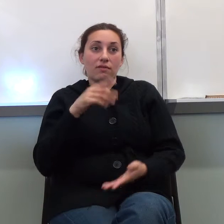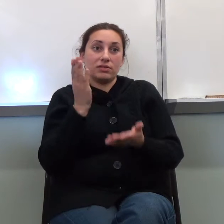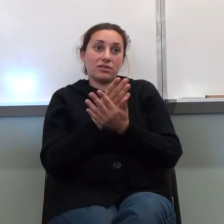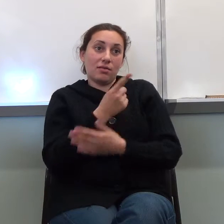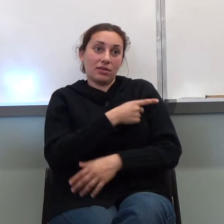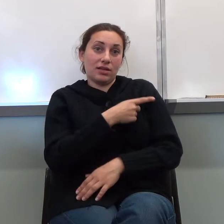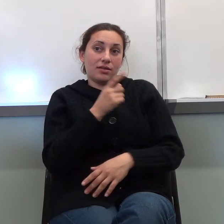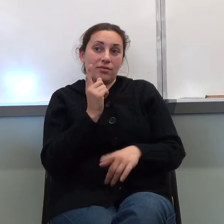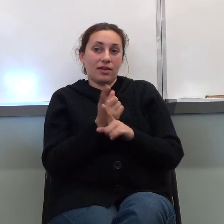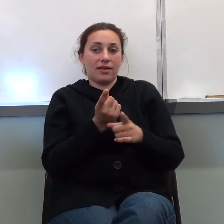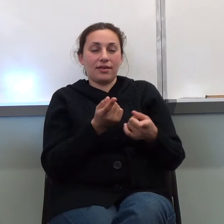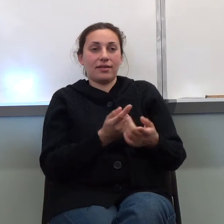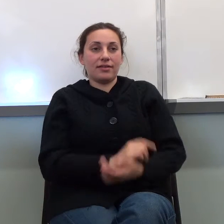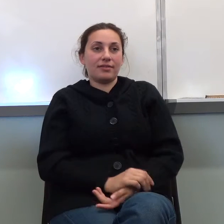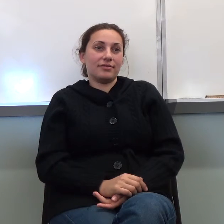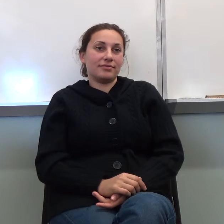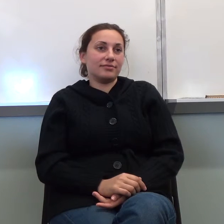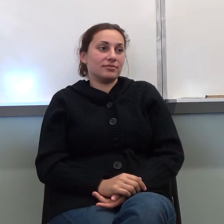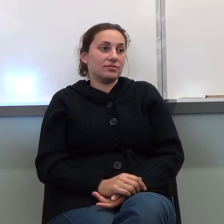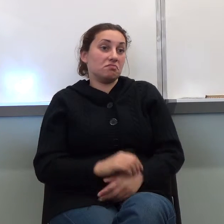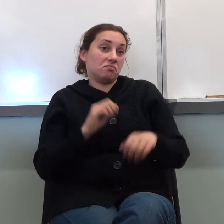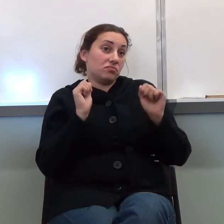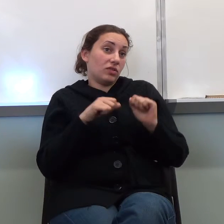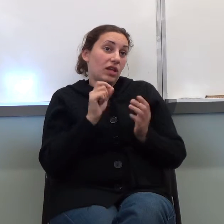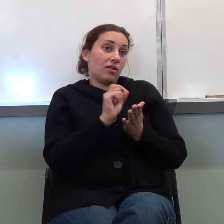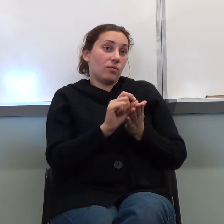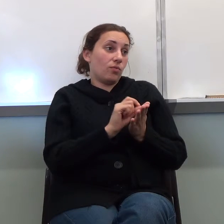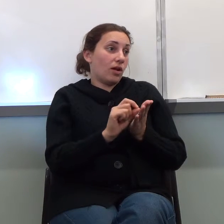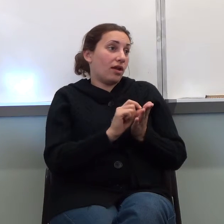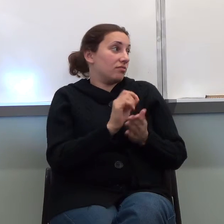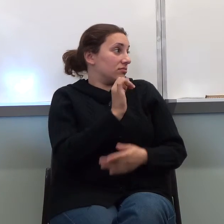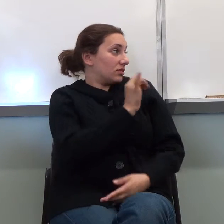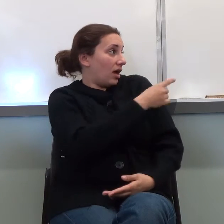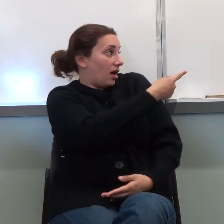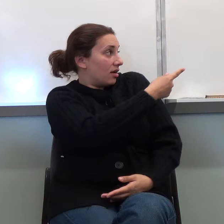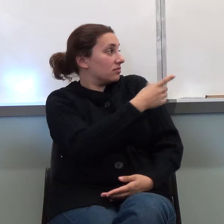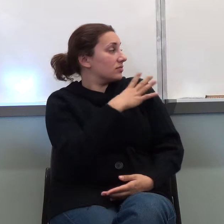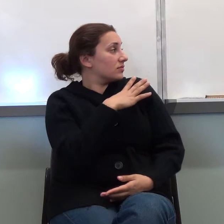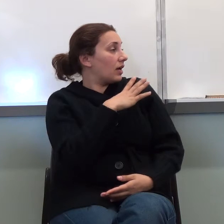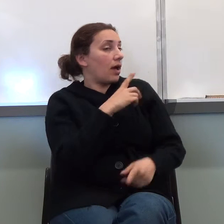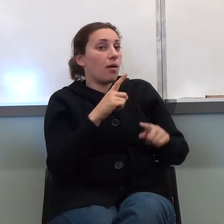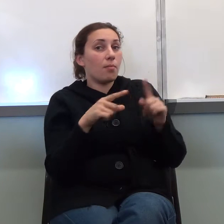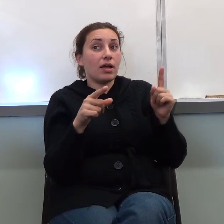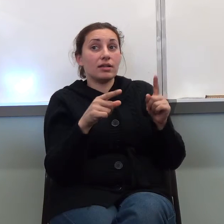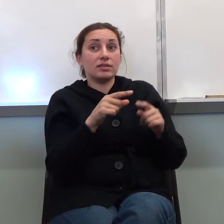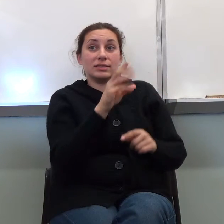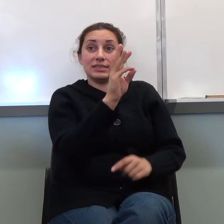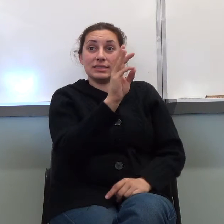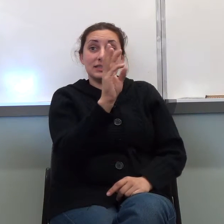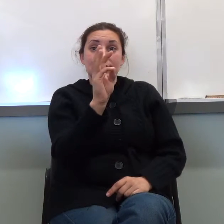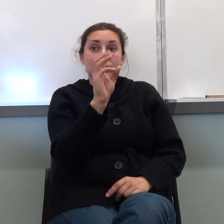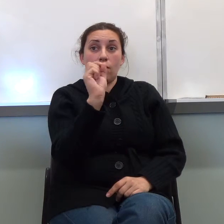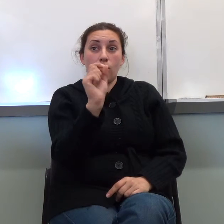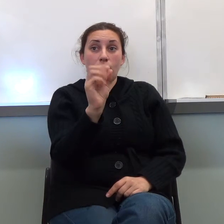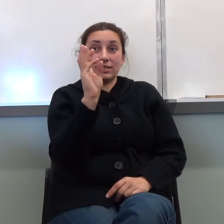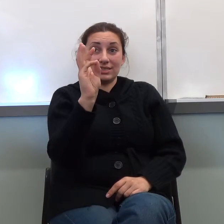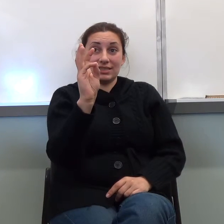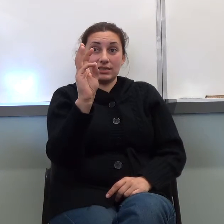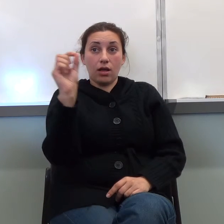right? So you could write this. Now, if you wrote it as 66.6 bar